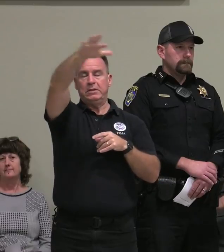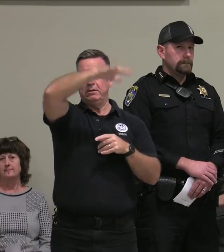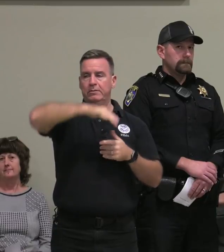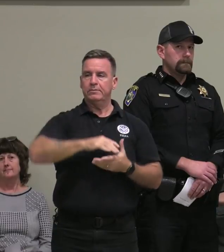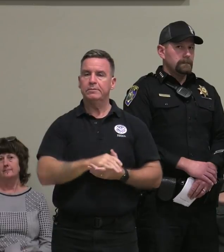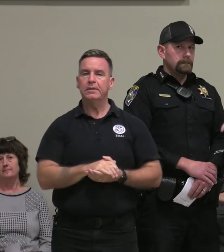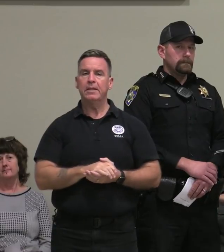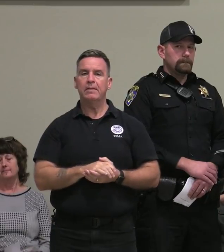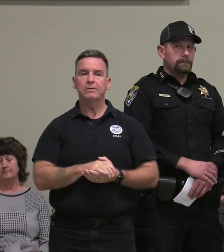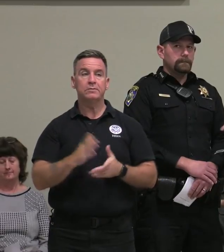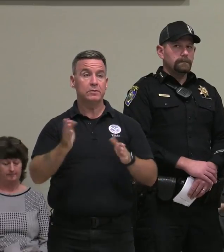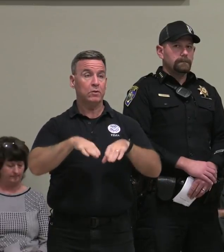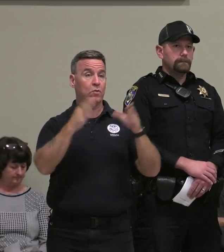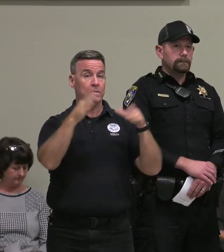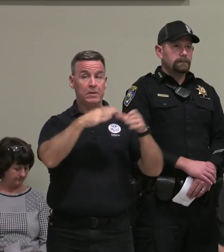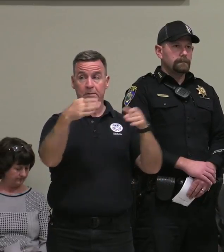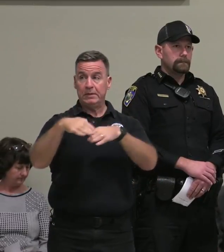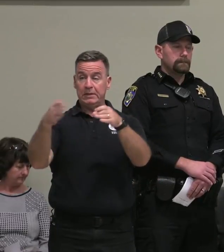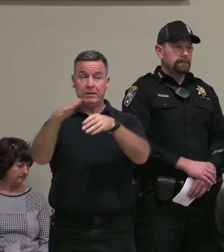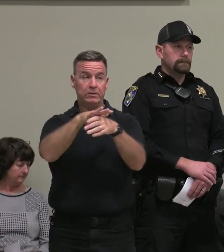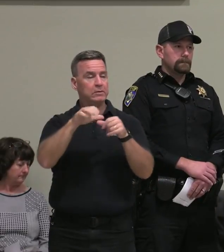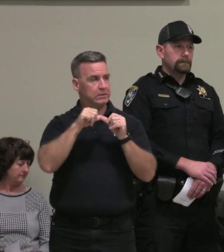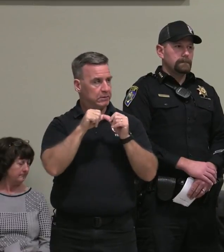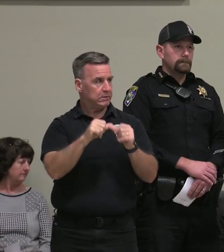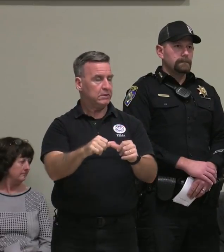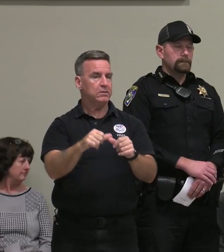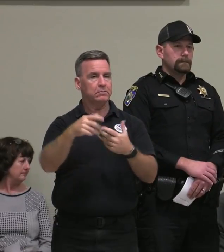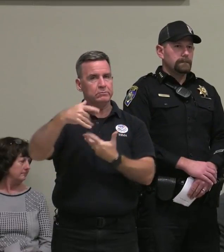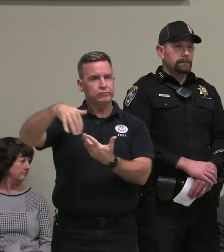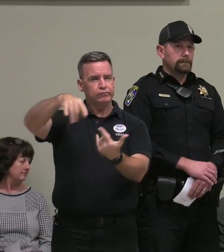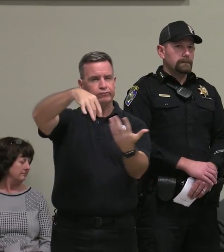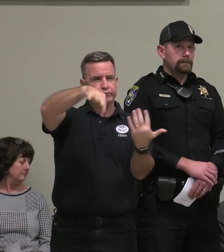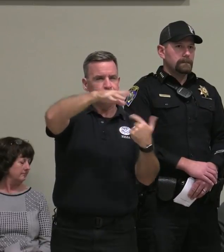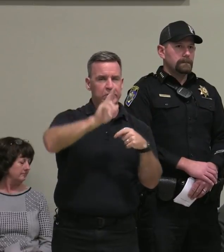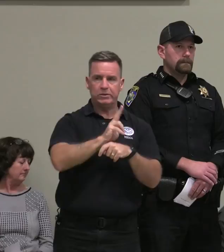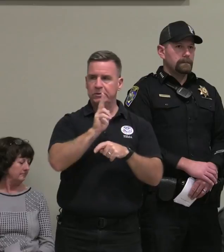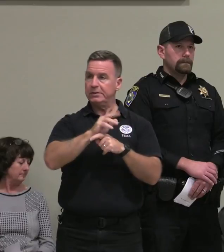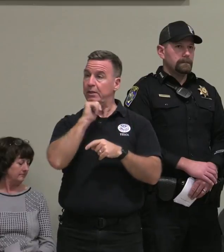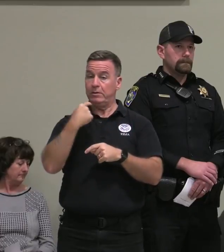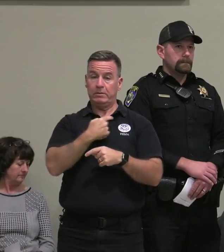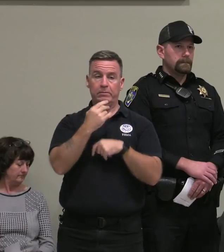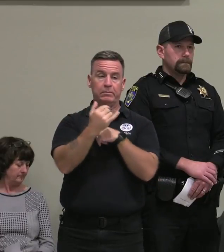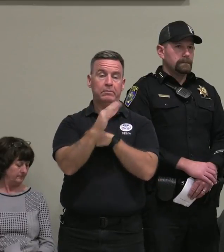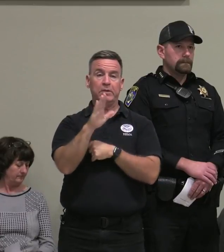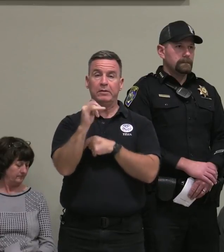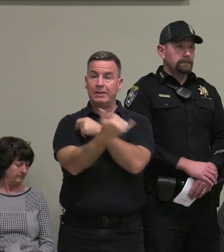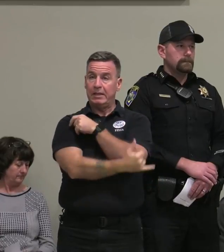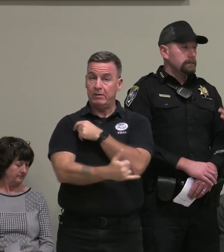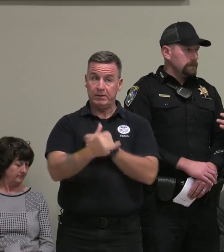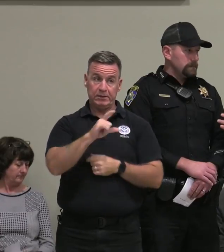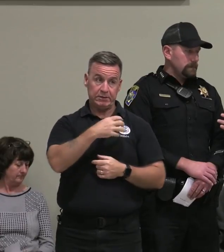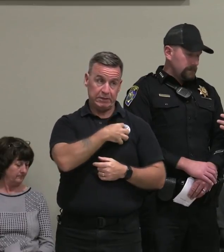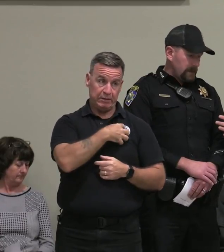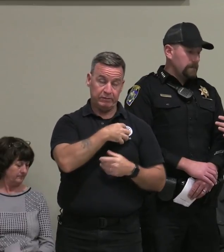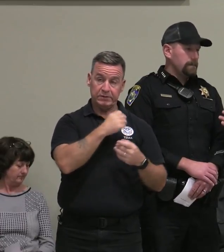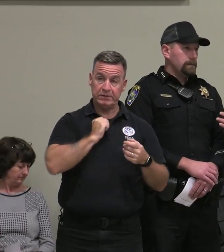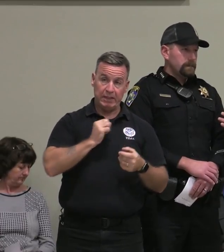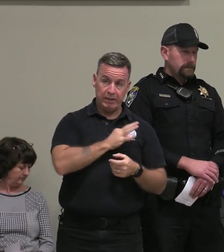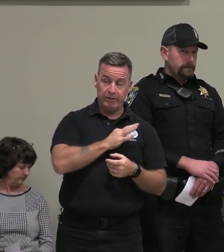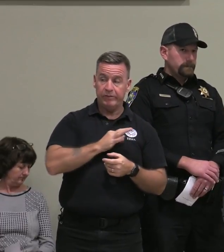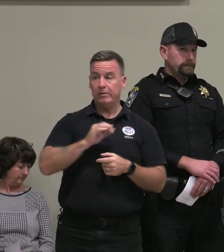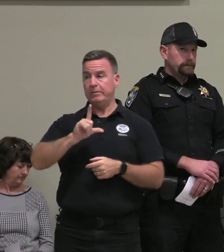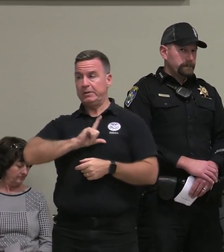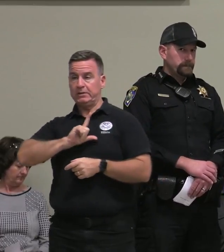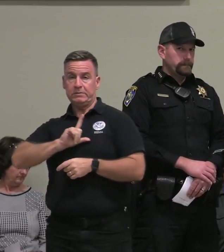area. And as we open up these areas, we will continue those patrols utilizing not only Butte County Sheriff's staff, PD